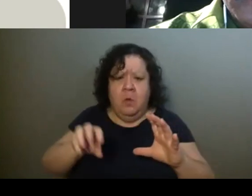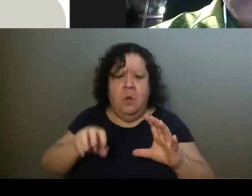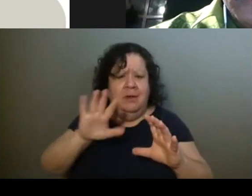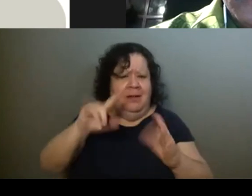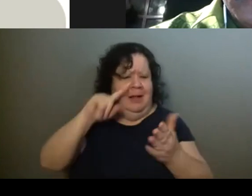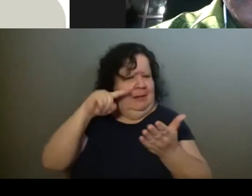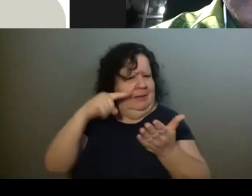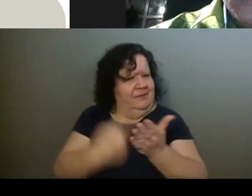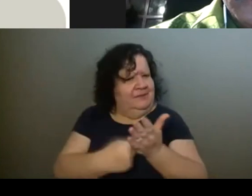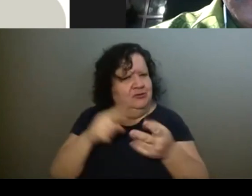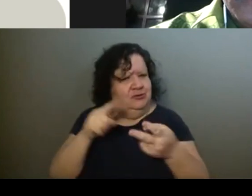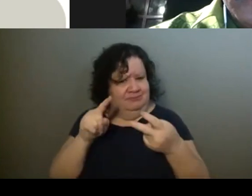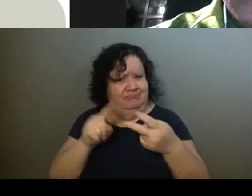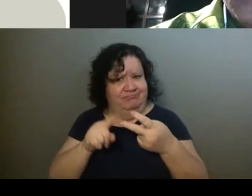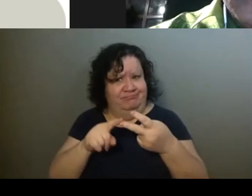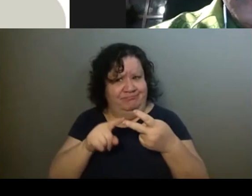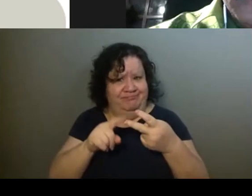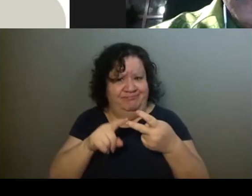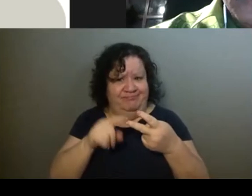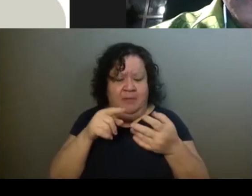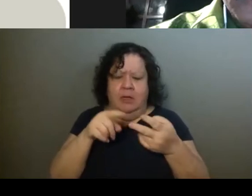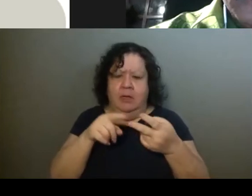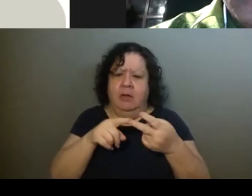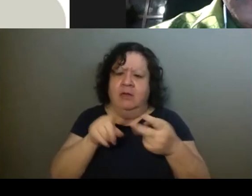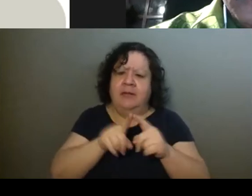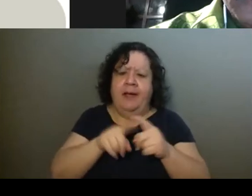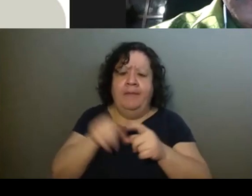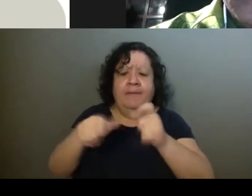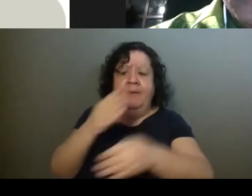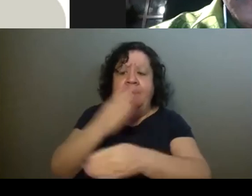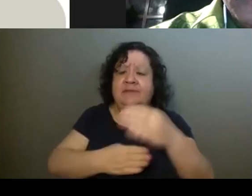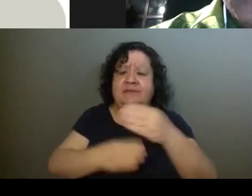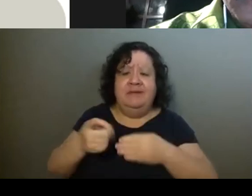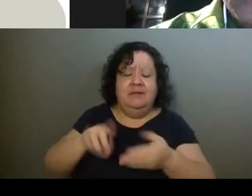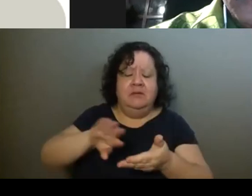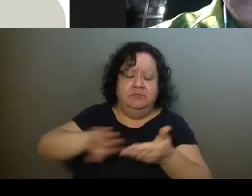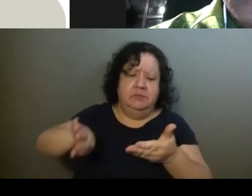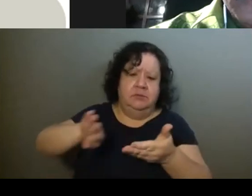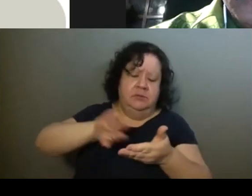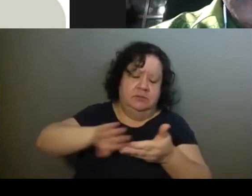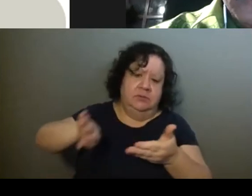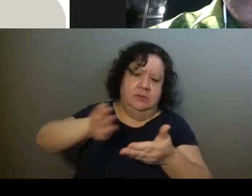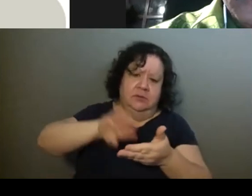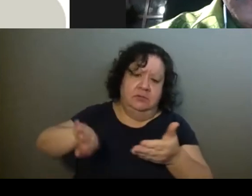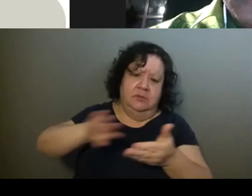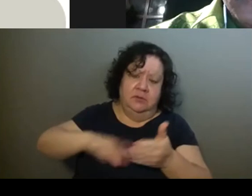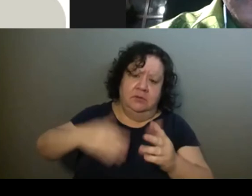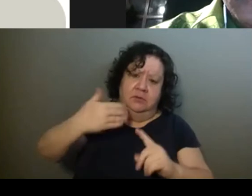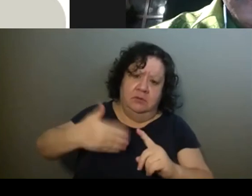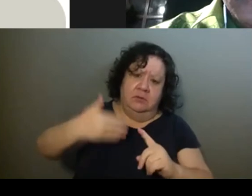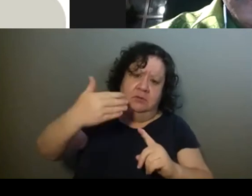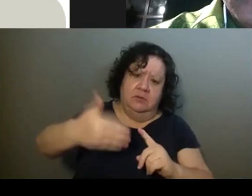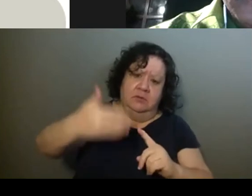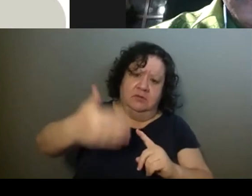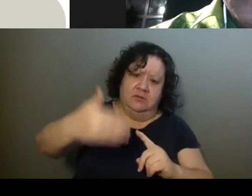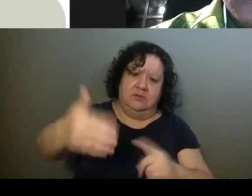active contributor in different countries. And mostly they are only dealing with the impairments or not